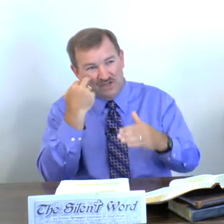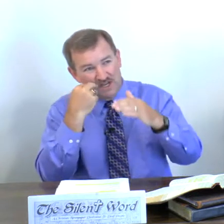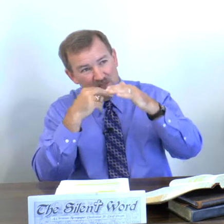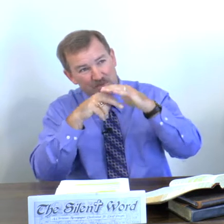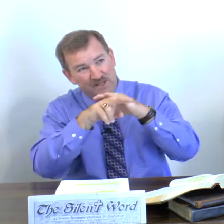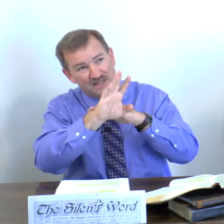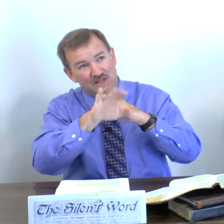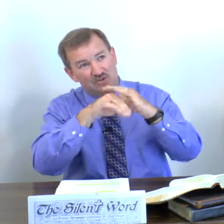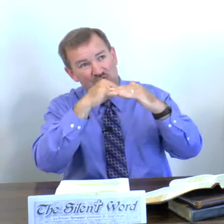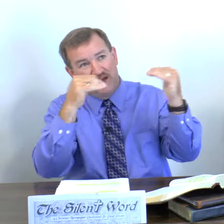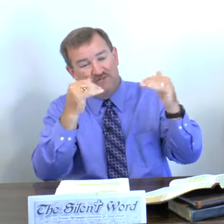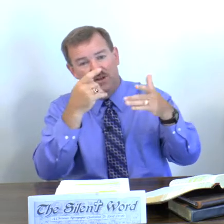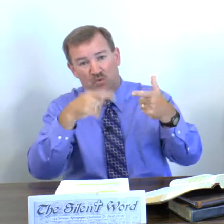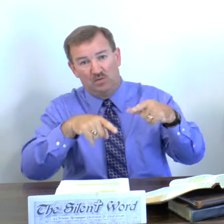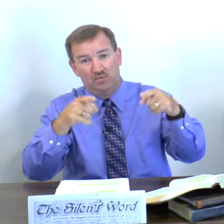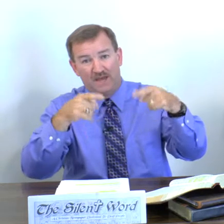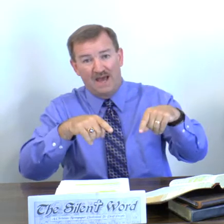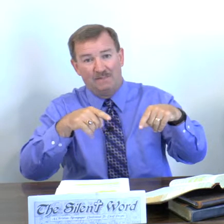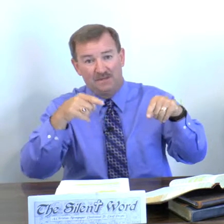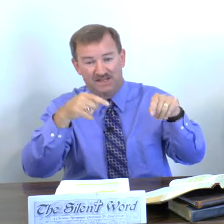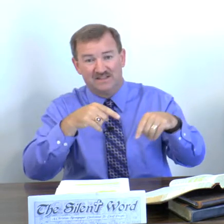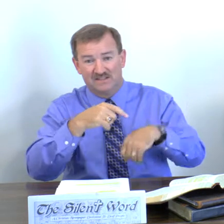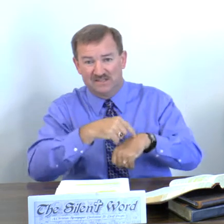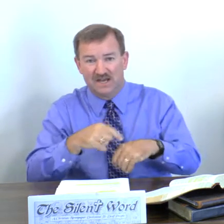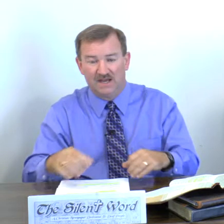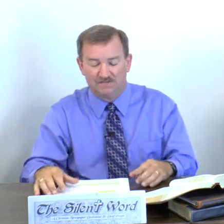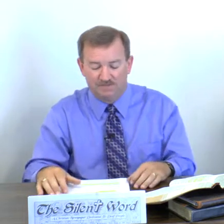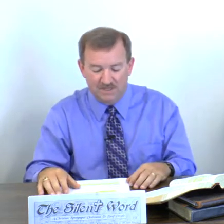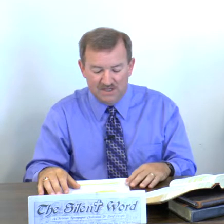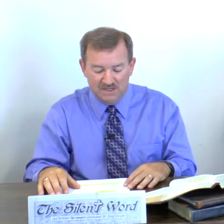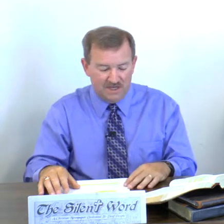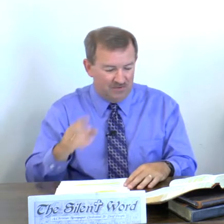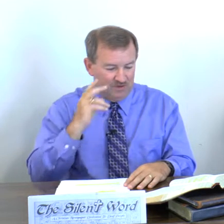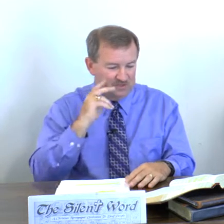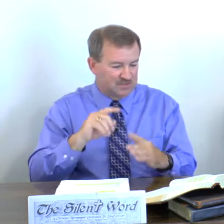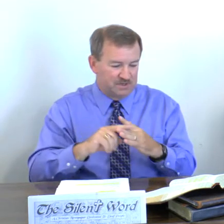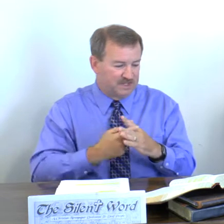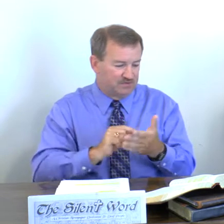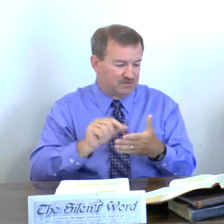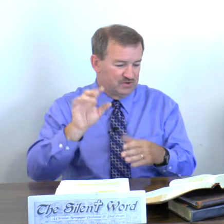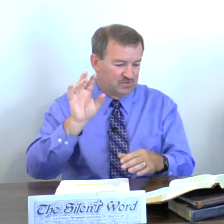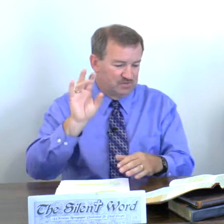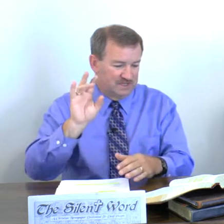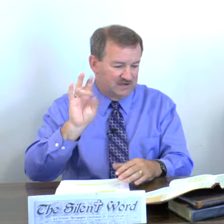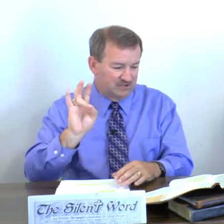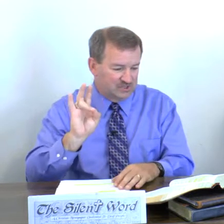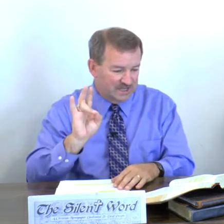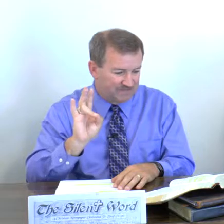get a peek into heaven and what will be happening at this time. I want to just begin with